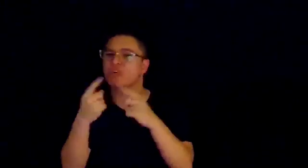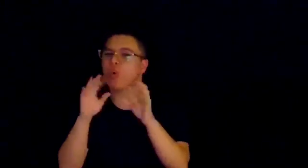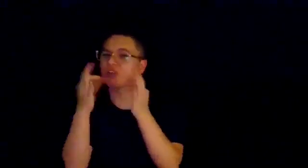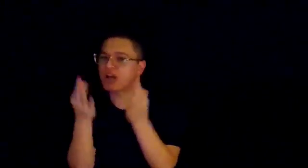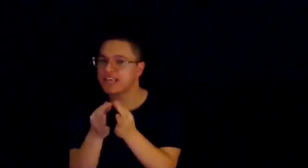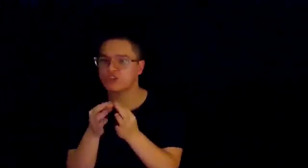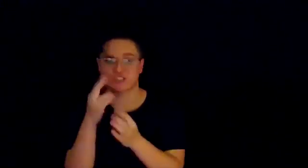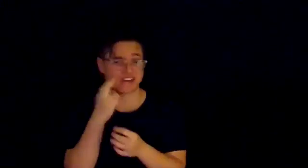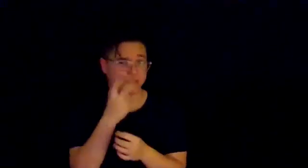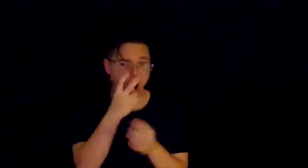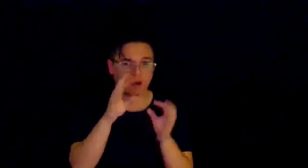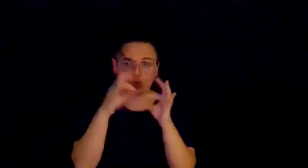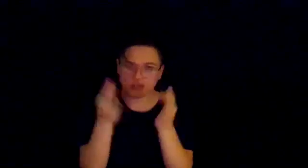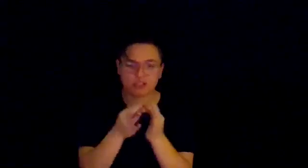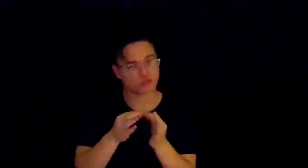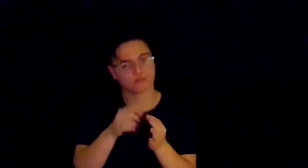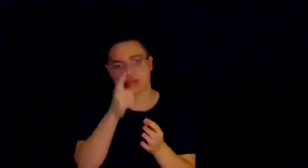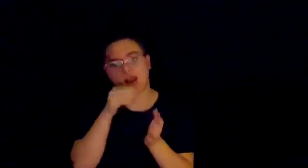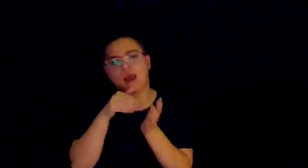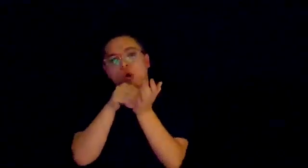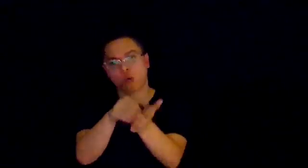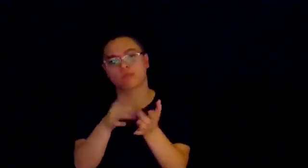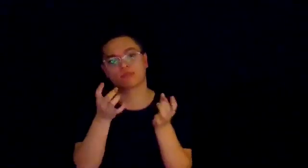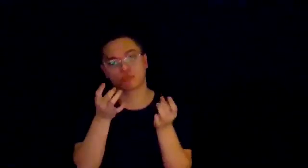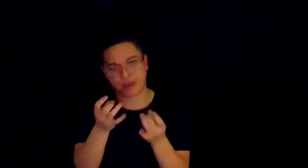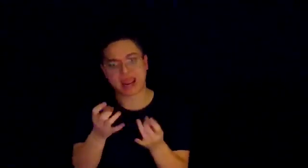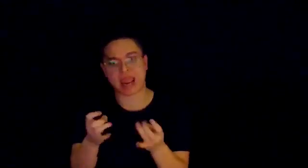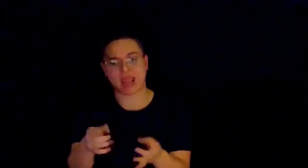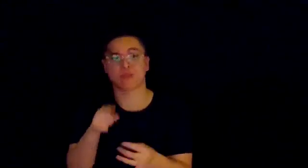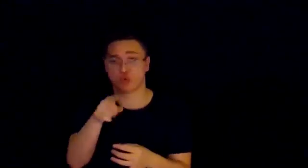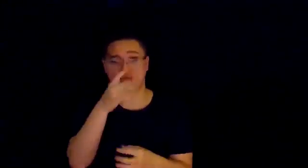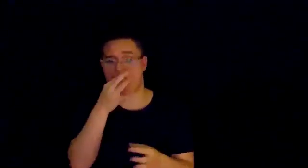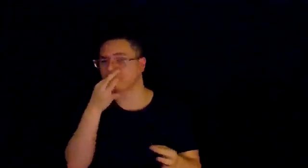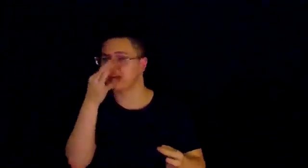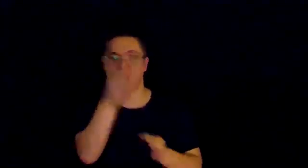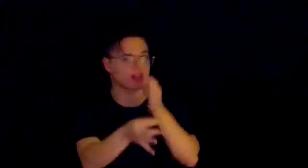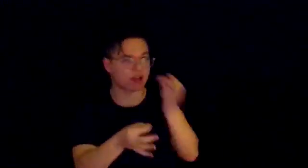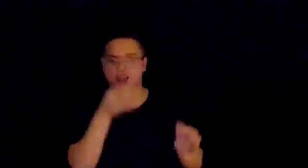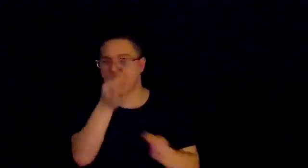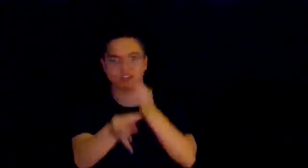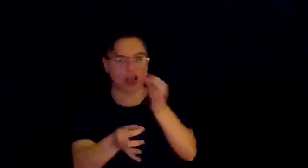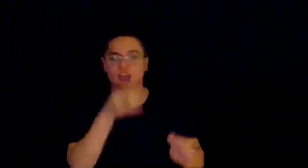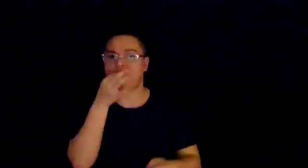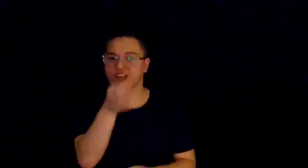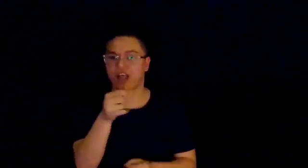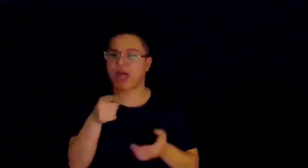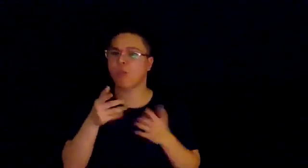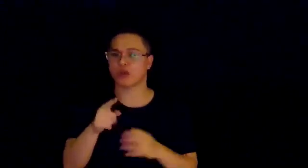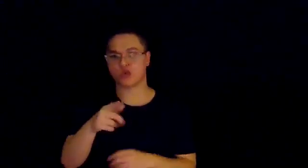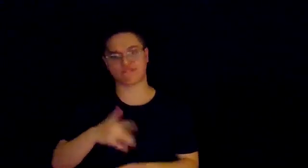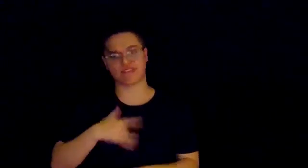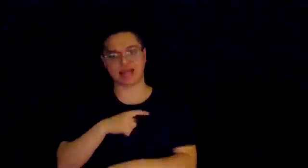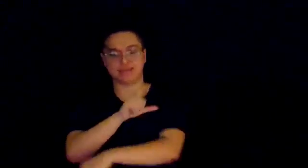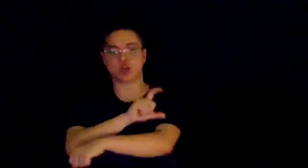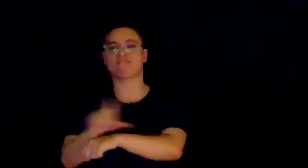So you've got different organizations, deaf-blind organizations, different people that can help you prepare. Ask as